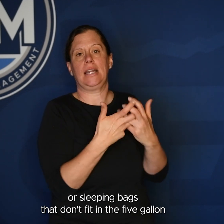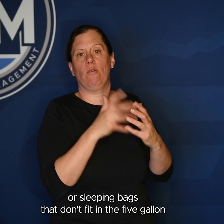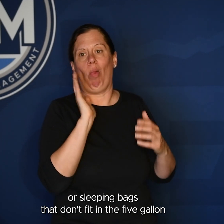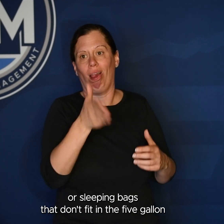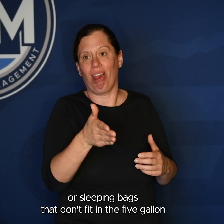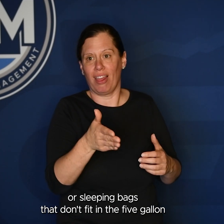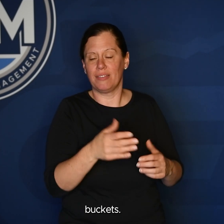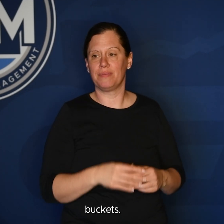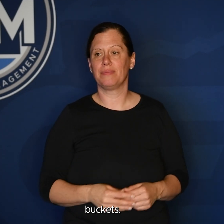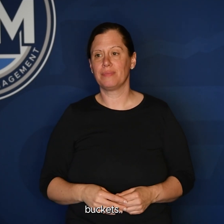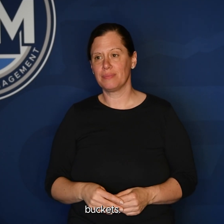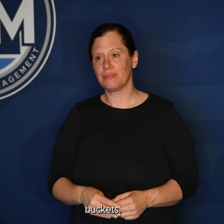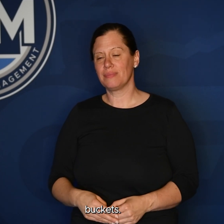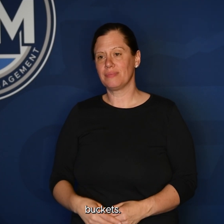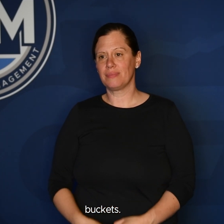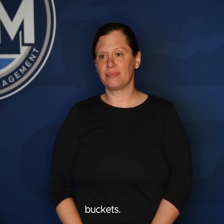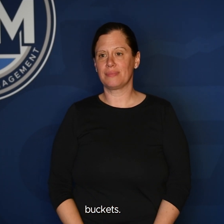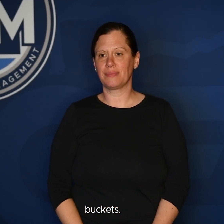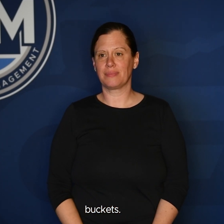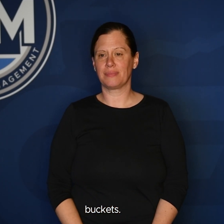the 5-gallon buckets.